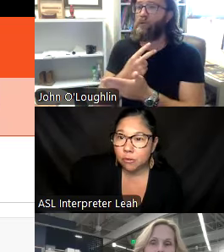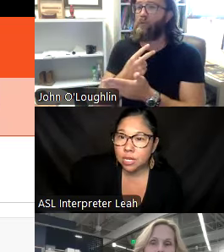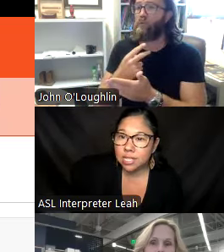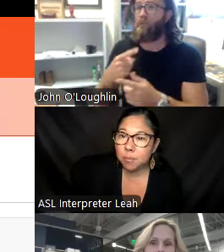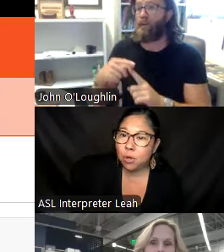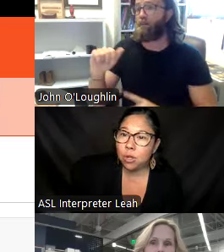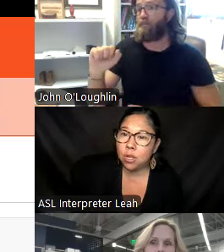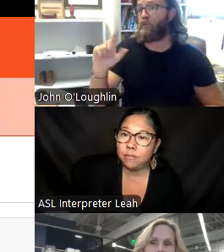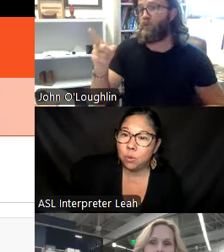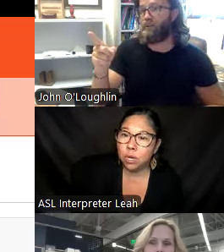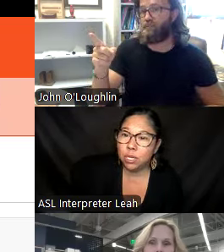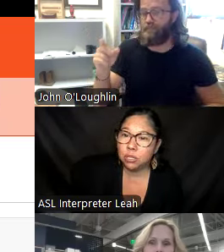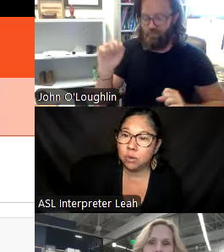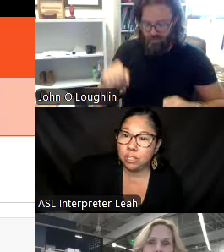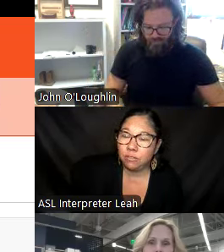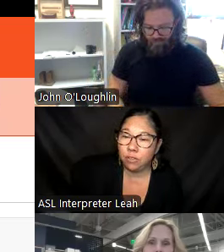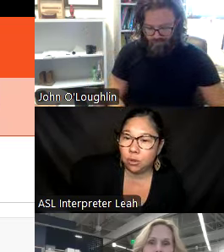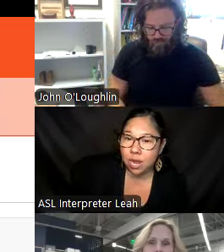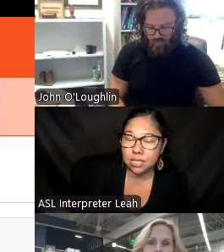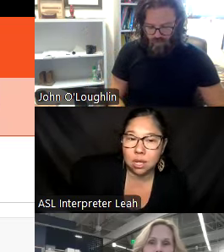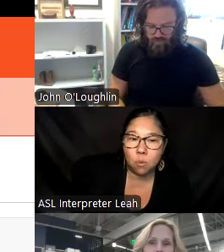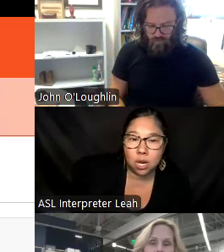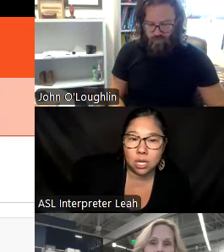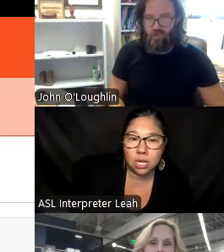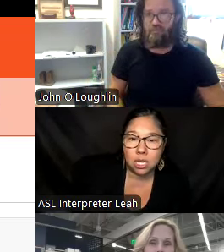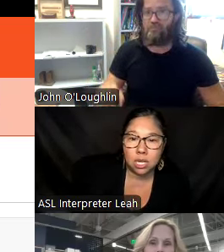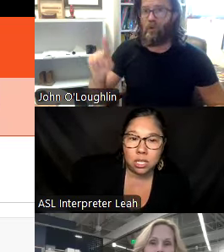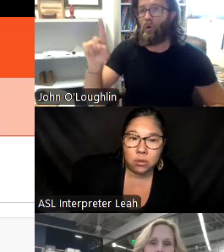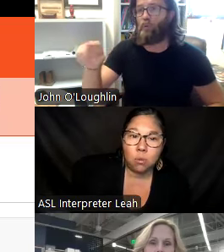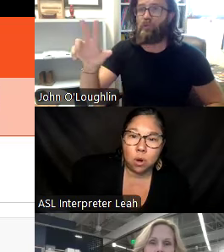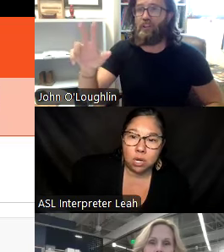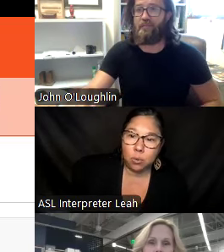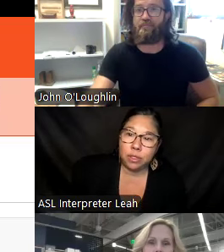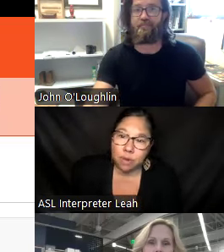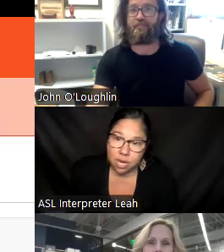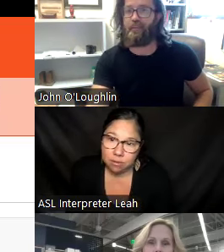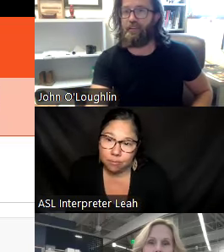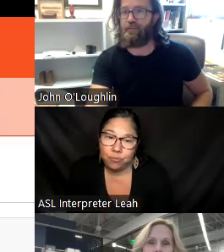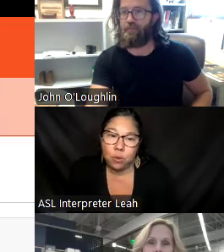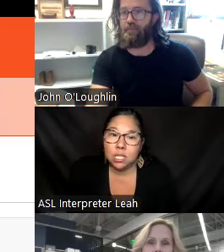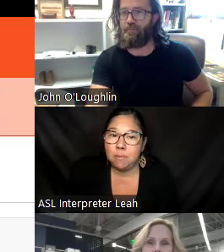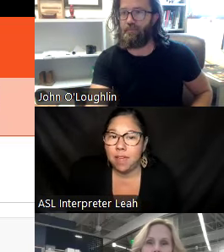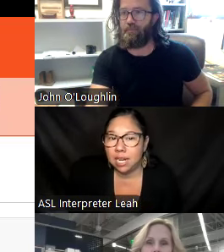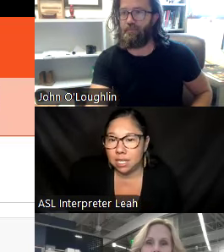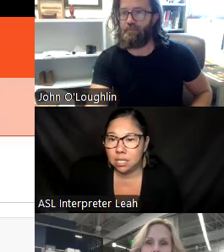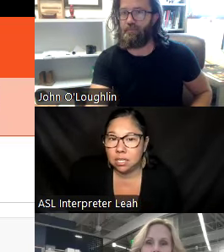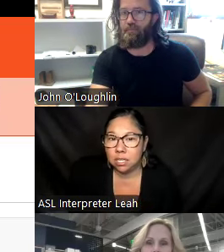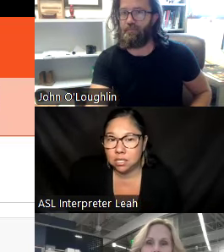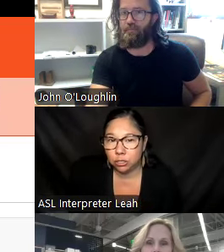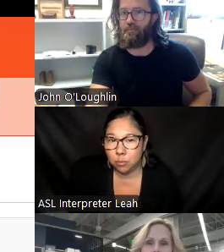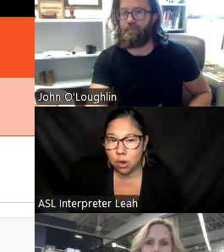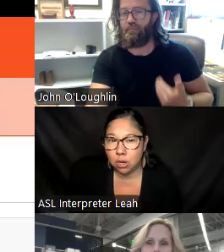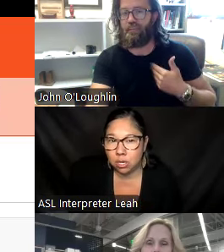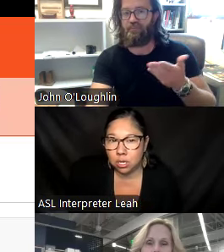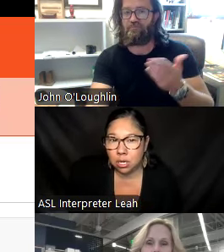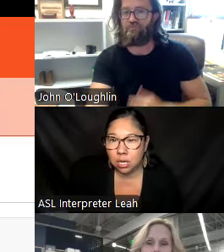So for example, if you wanted to review ASL 1, Unit 1.3, you could type that in to the